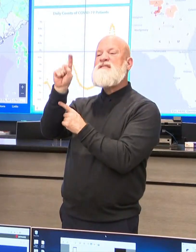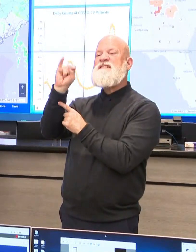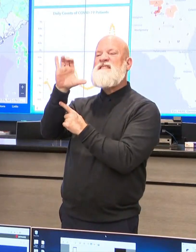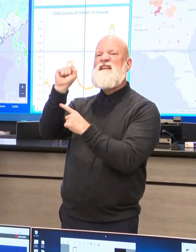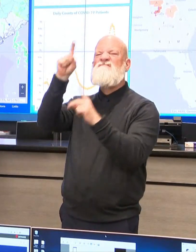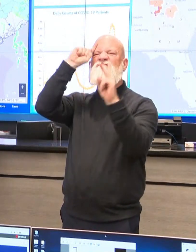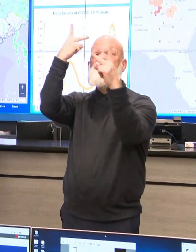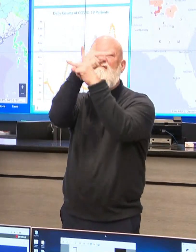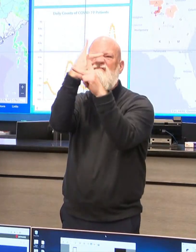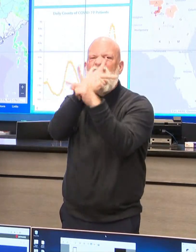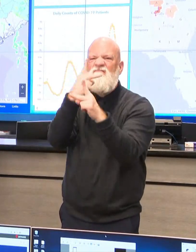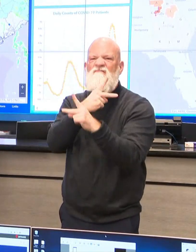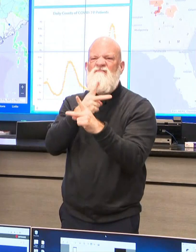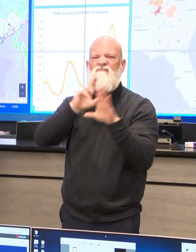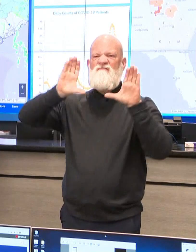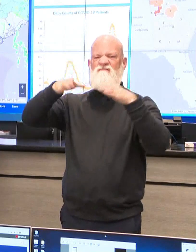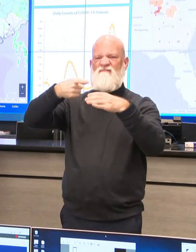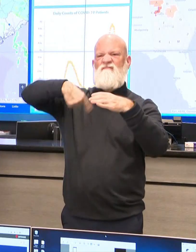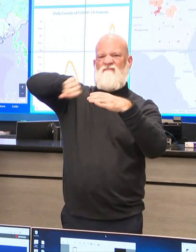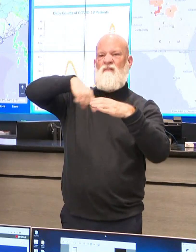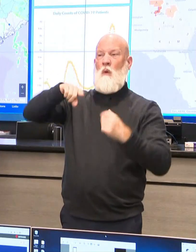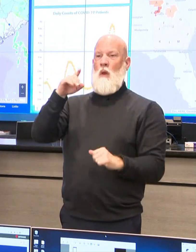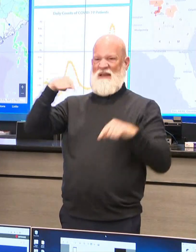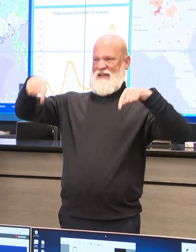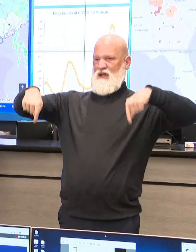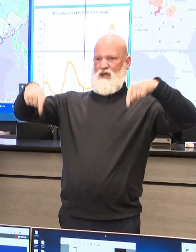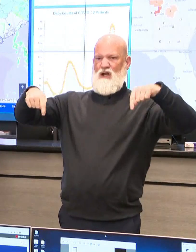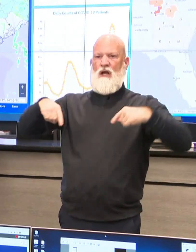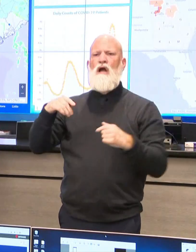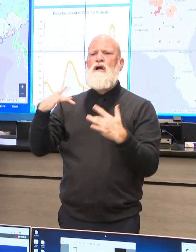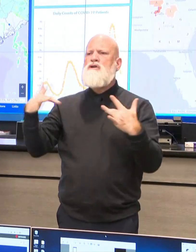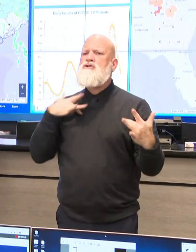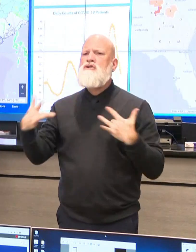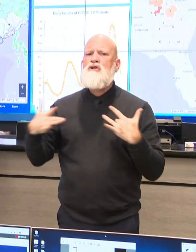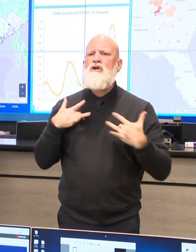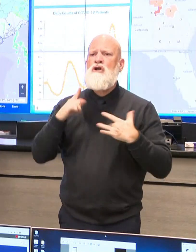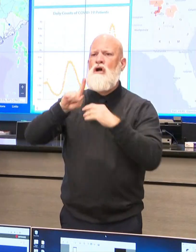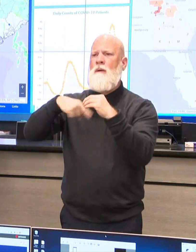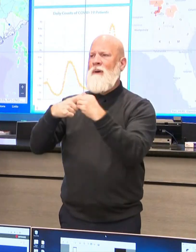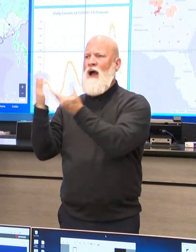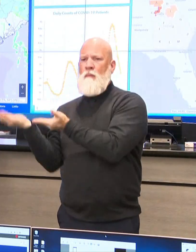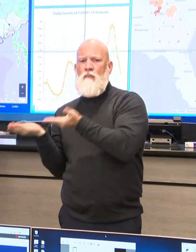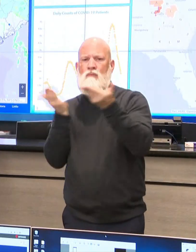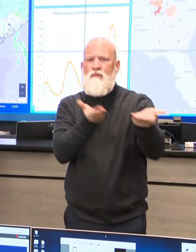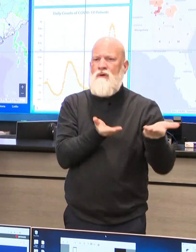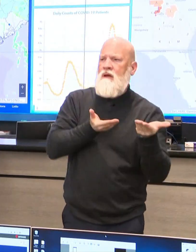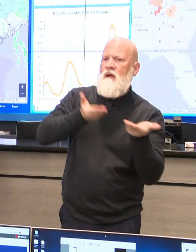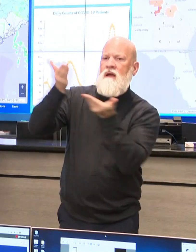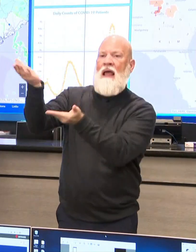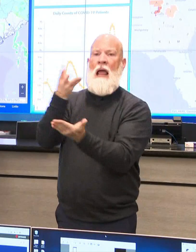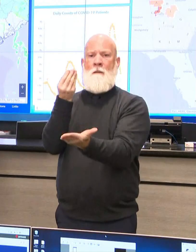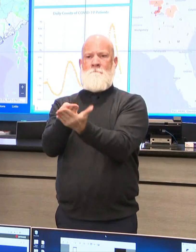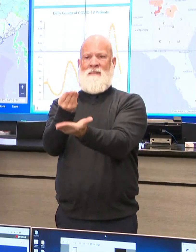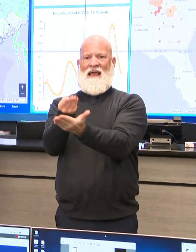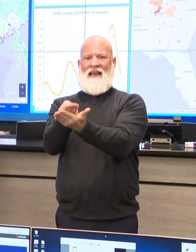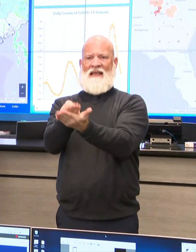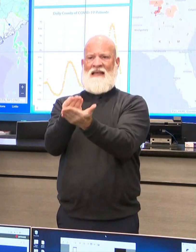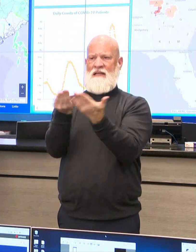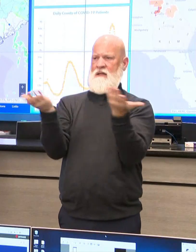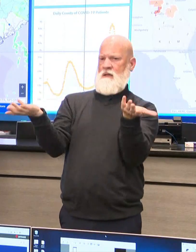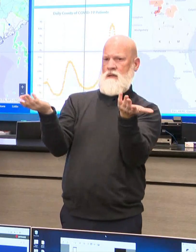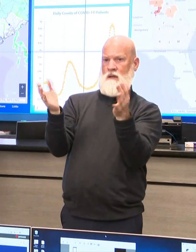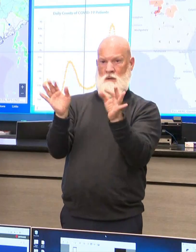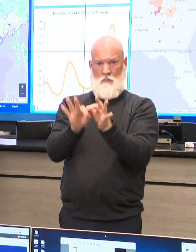moving anything around the state, dry ice, anything of that, our finance support. Our finance team is critical if we have any last